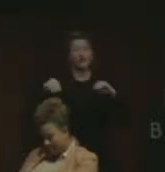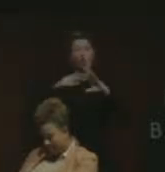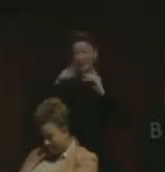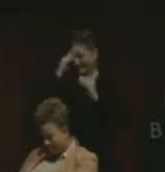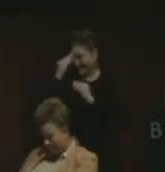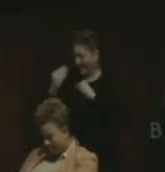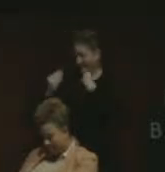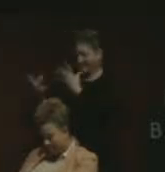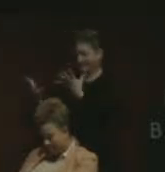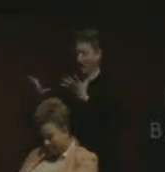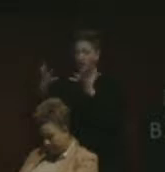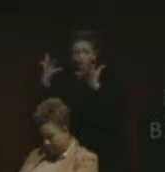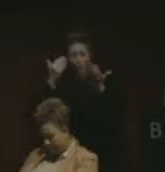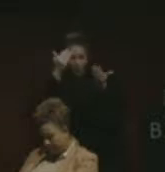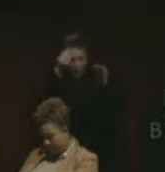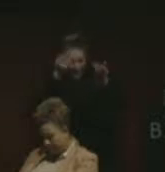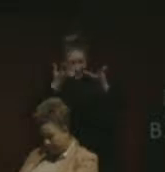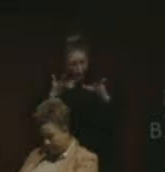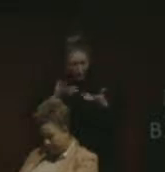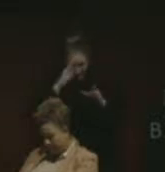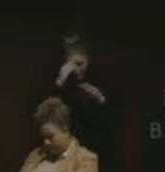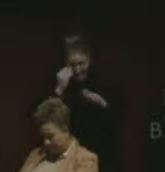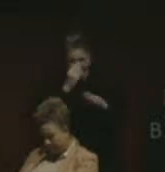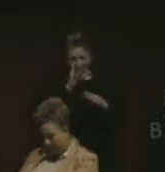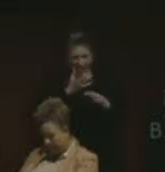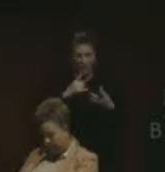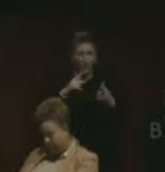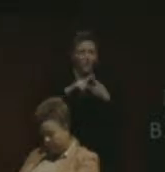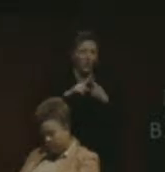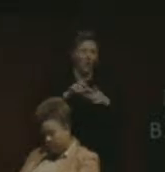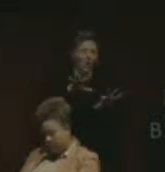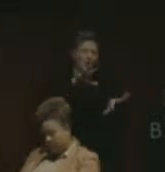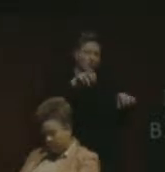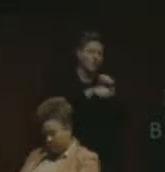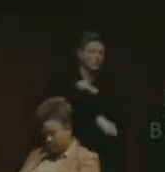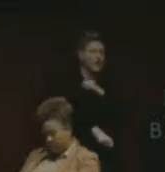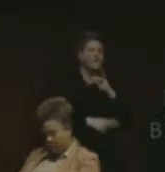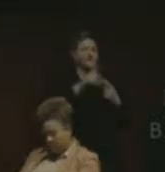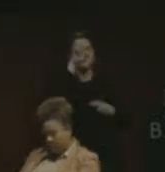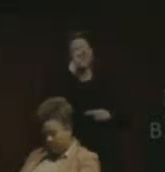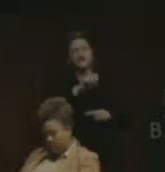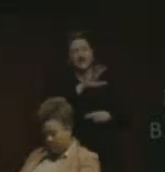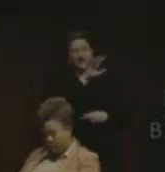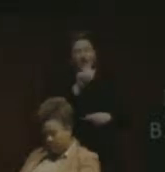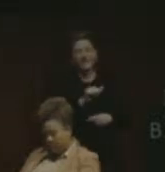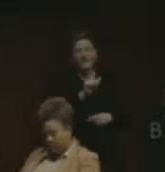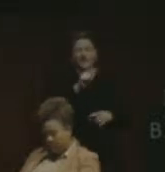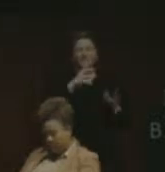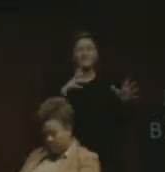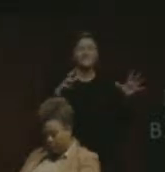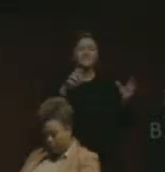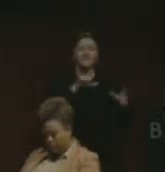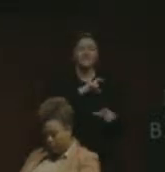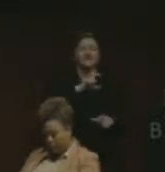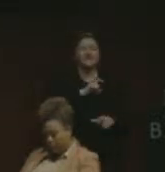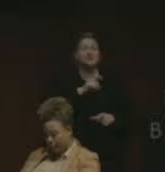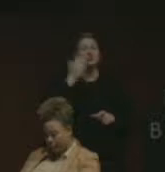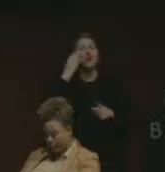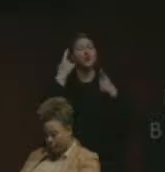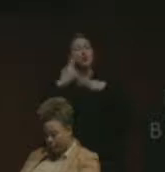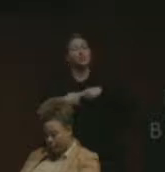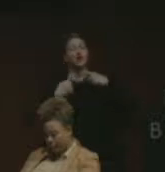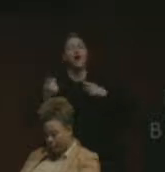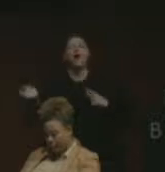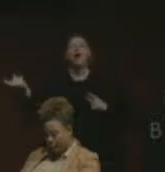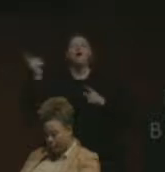I know you'd like me to tell you about the rape I endured at the hands of the South African police, but if you really want to know our struggle, come and